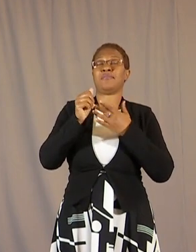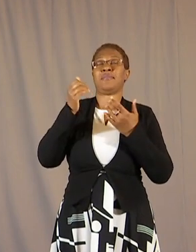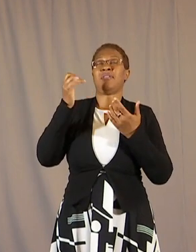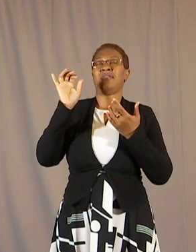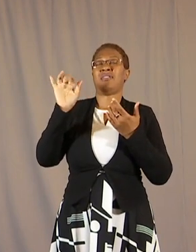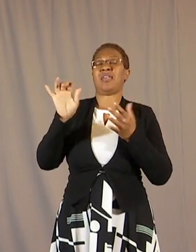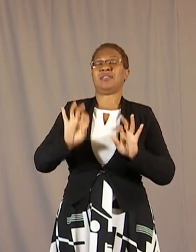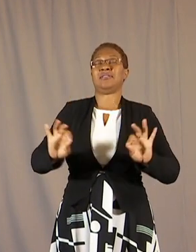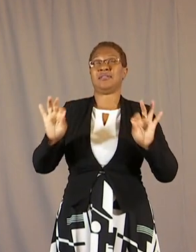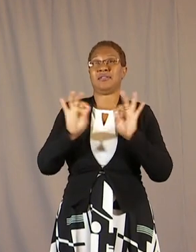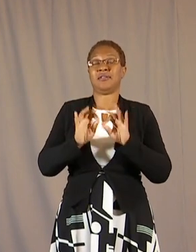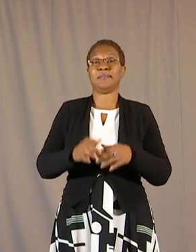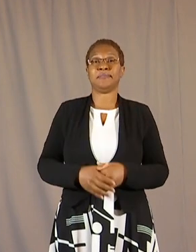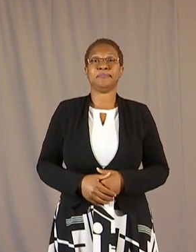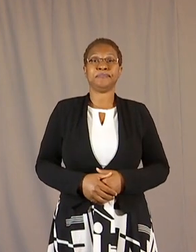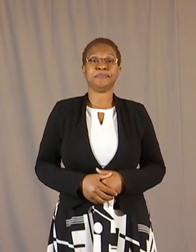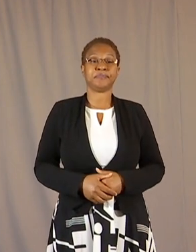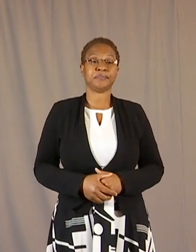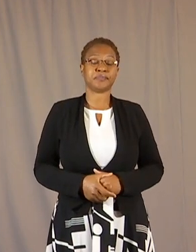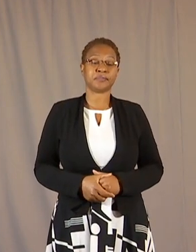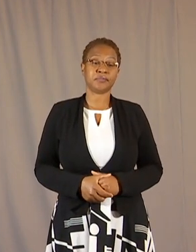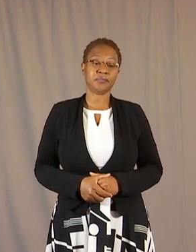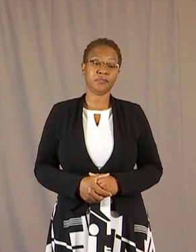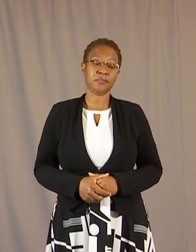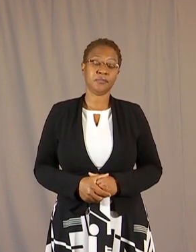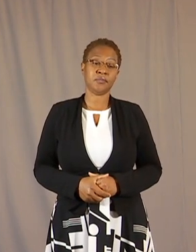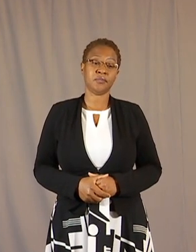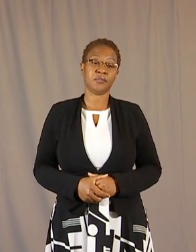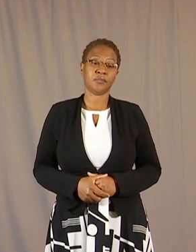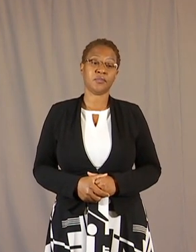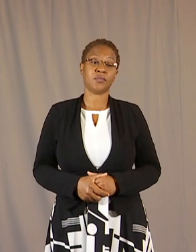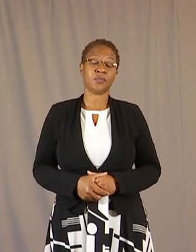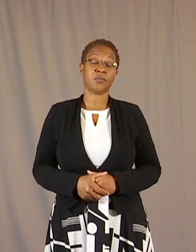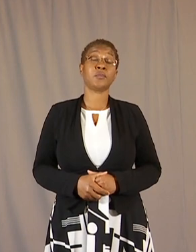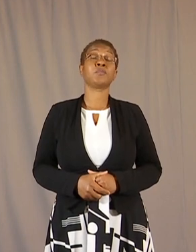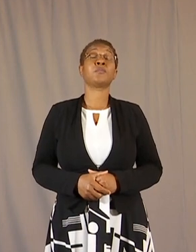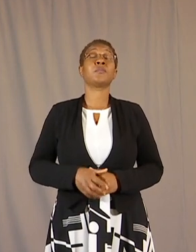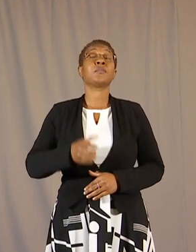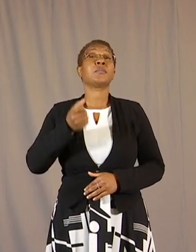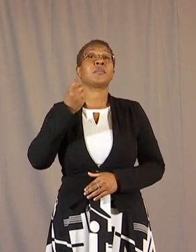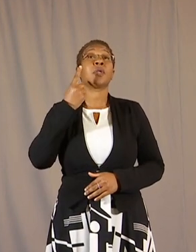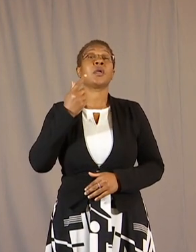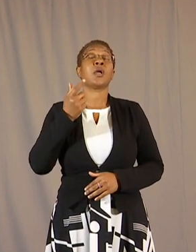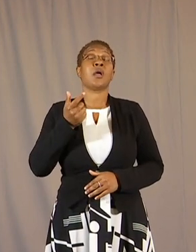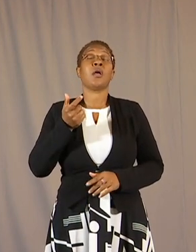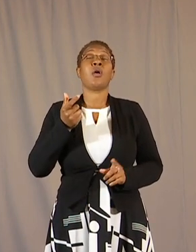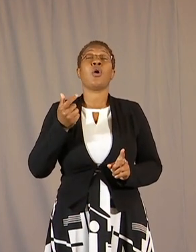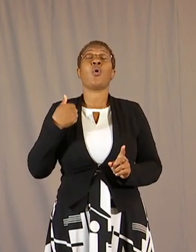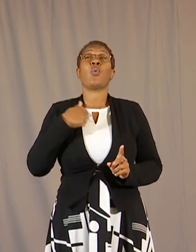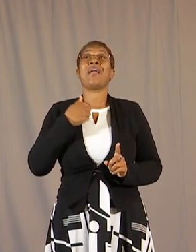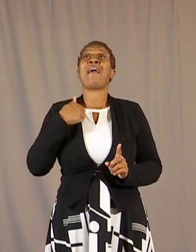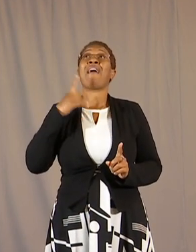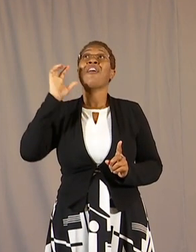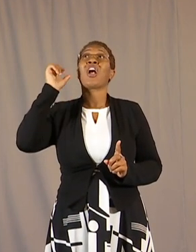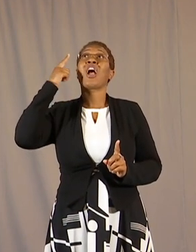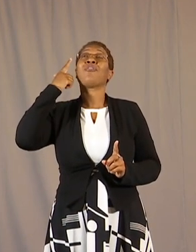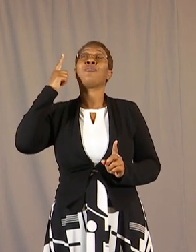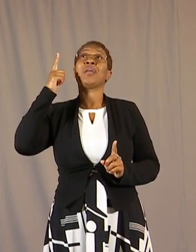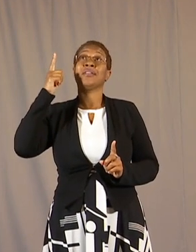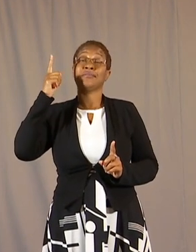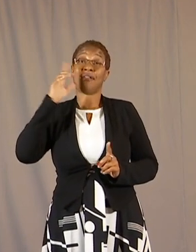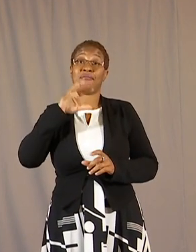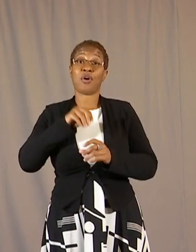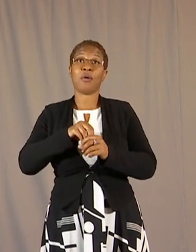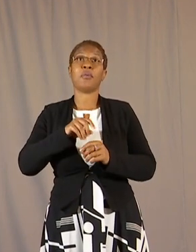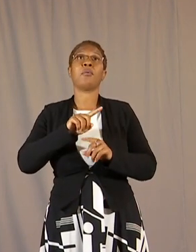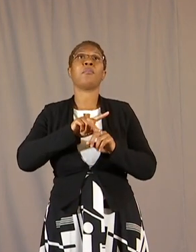other point, I think we would be remiss. Not only did we have government involved with us, philanthropy was at the table. And